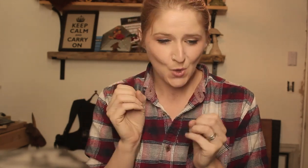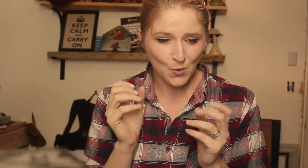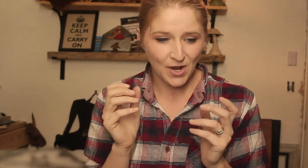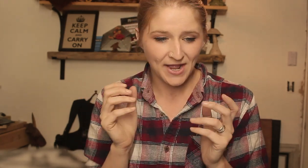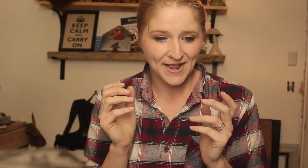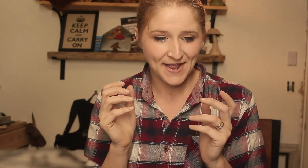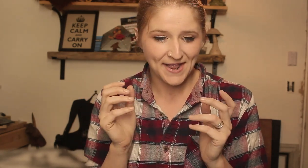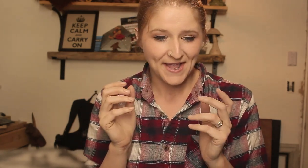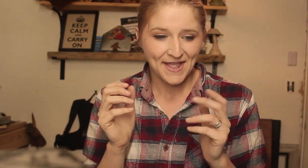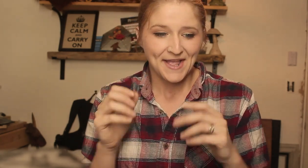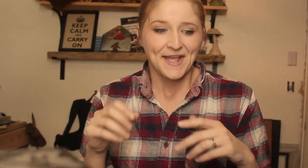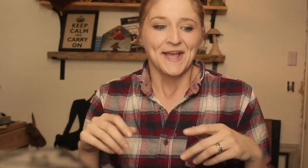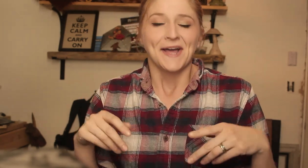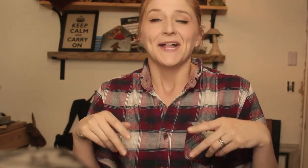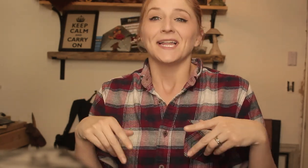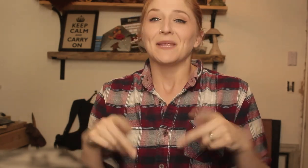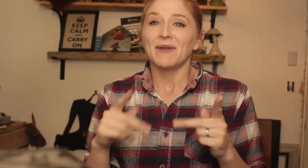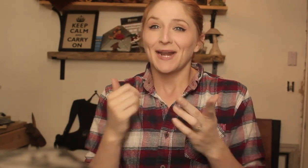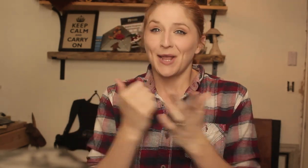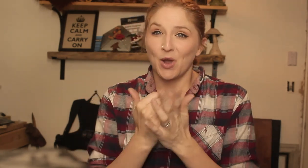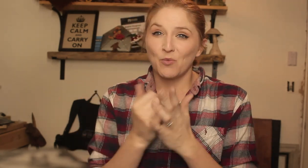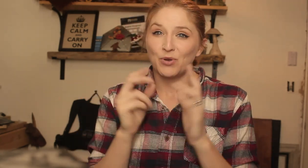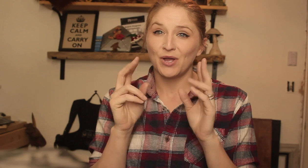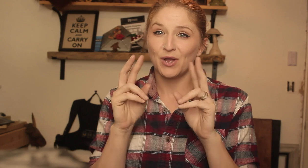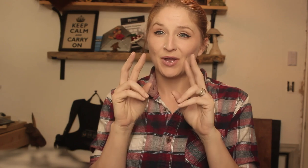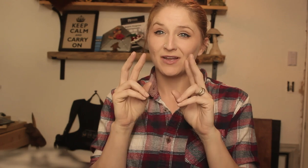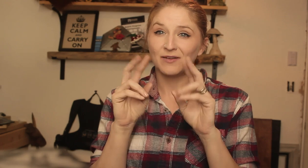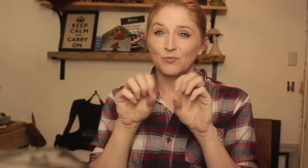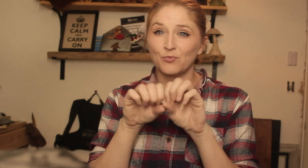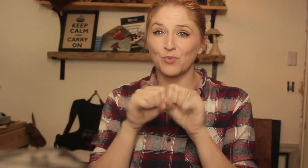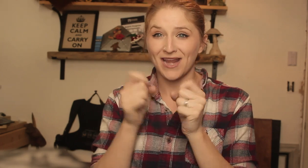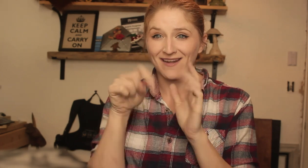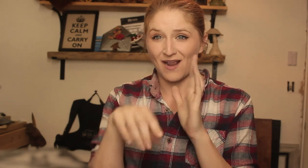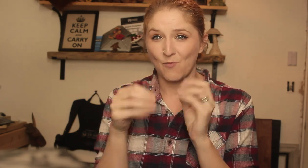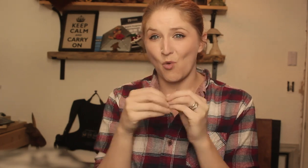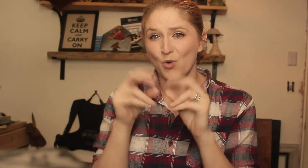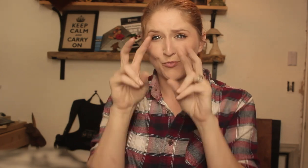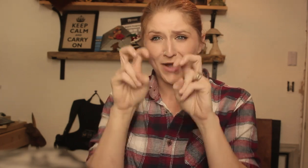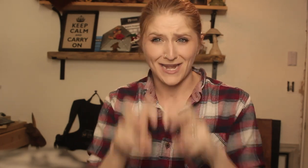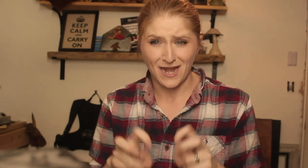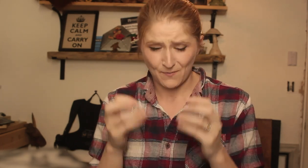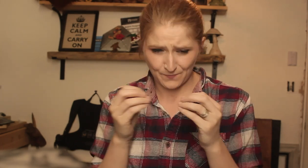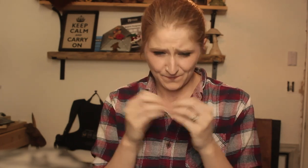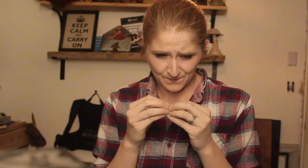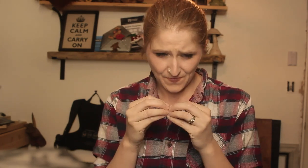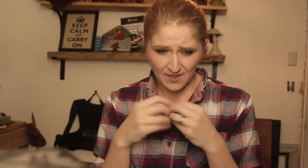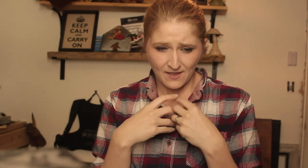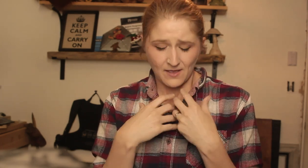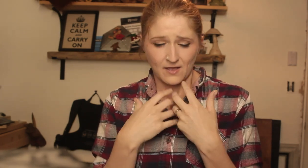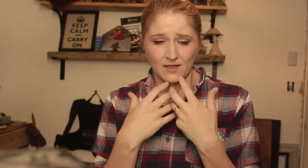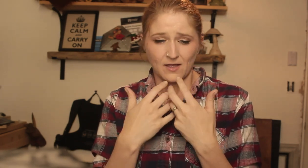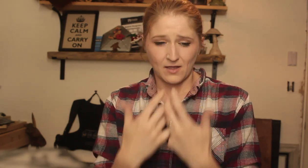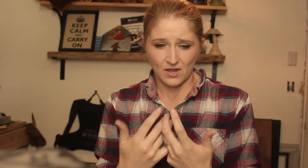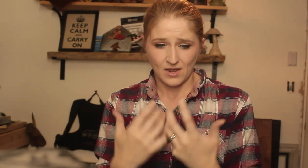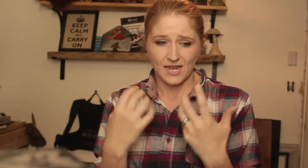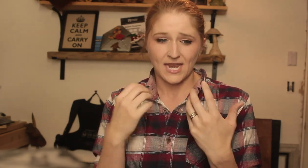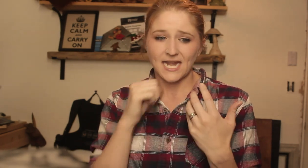So let me kind of help break it down more, break it down. It